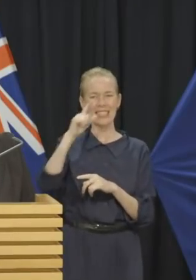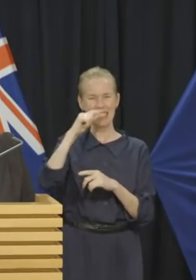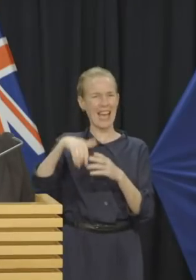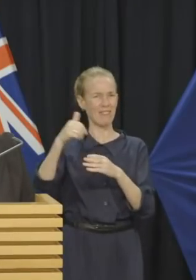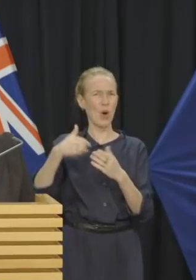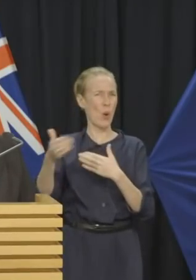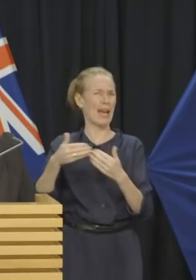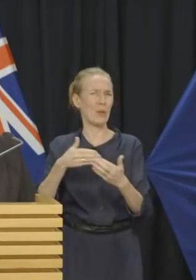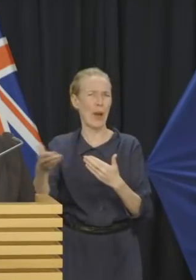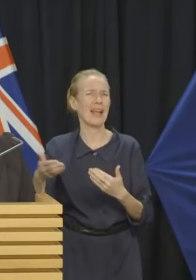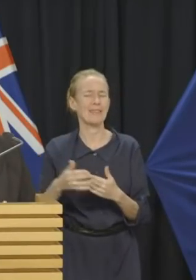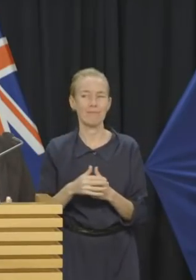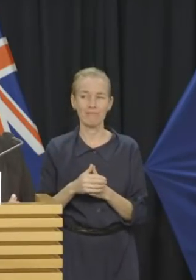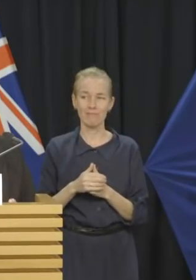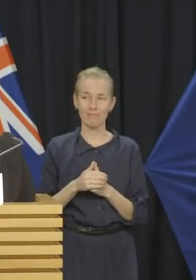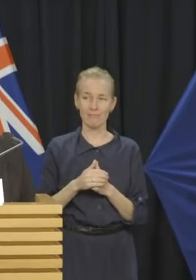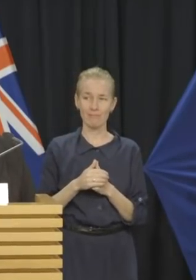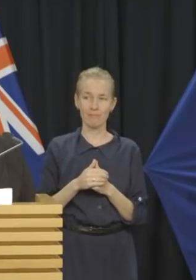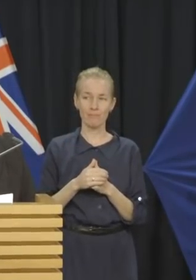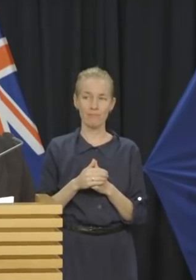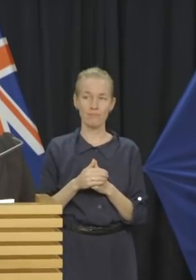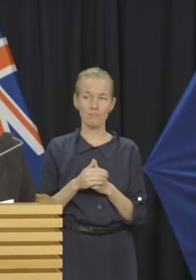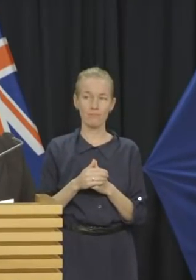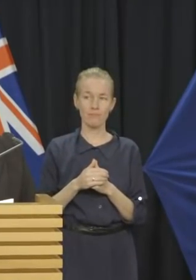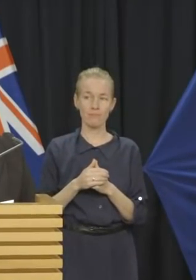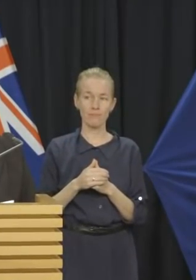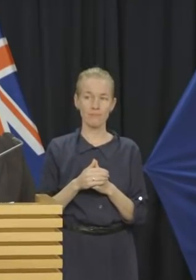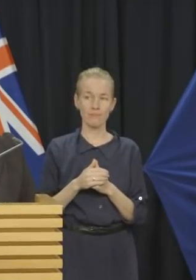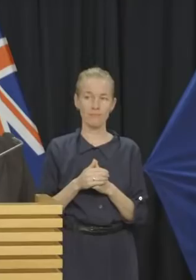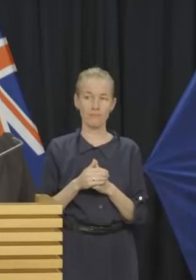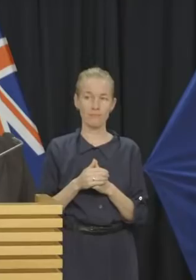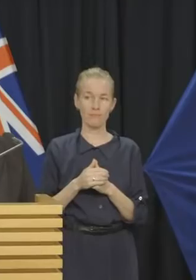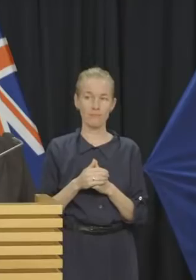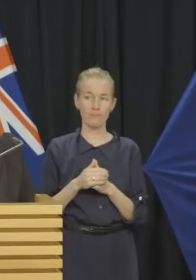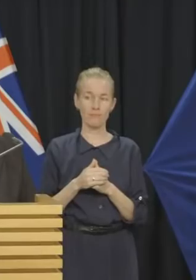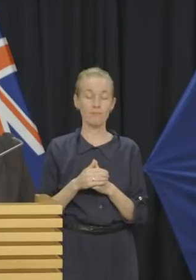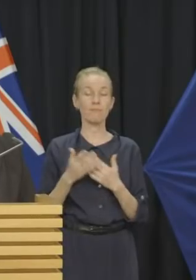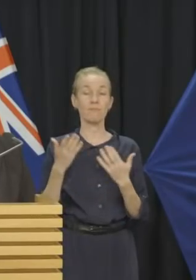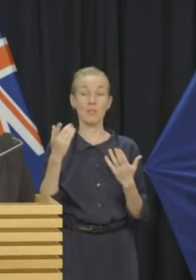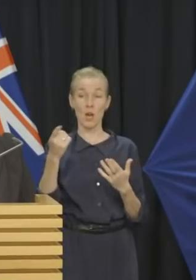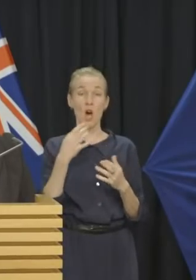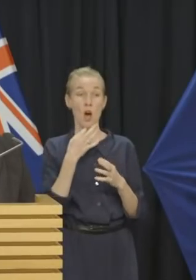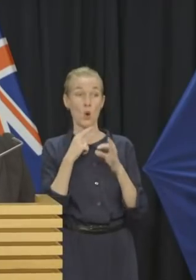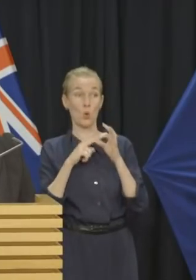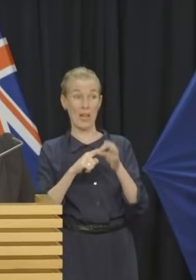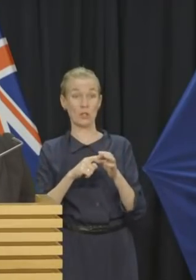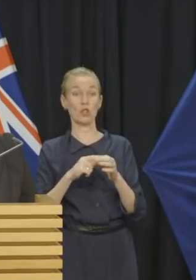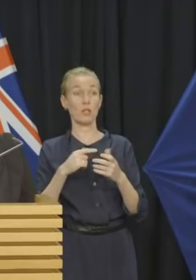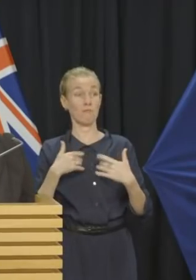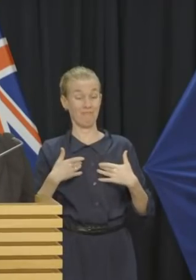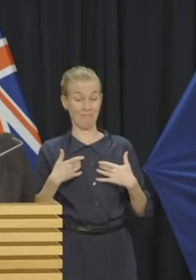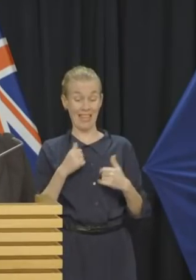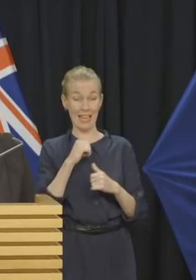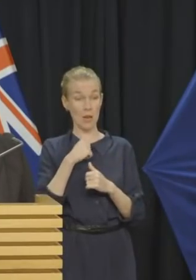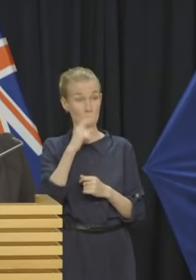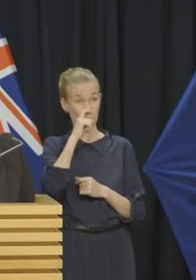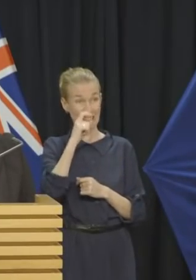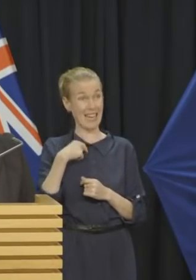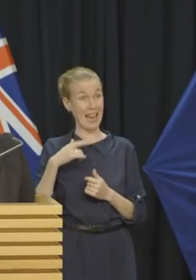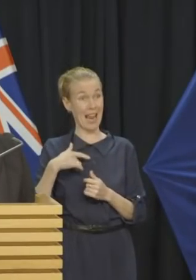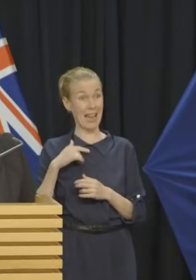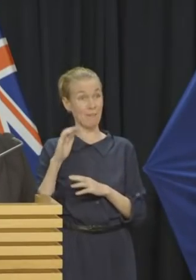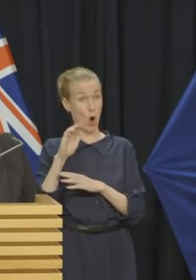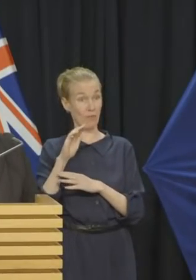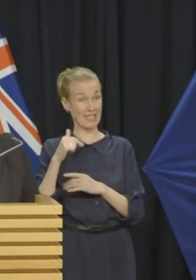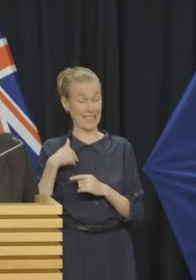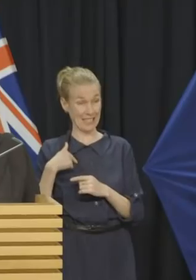elderly parent, will they be treated differently if the parent is A, healthy, B, sick, or C,